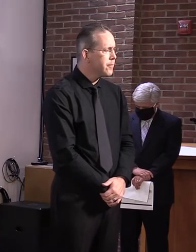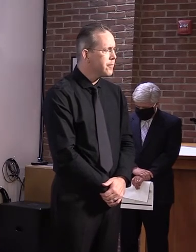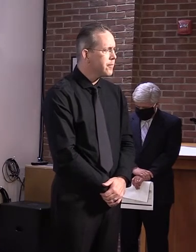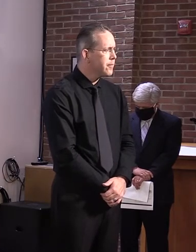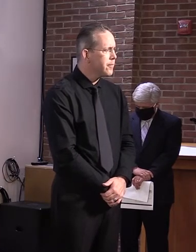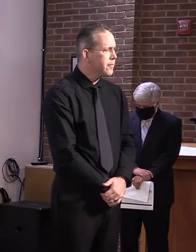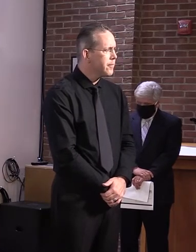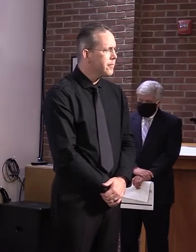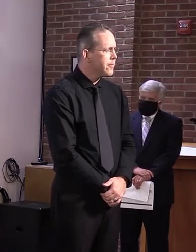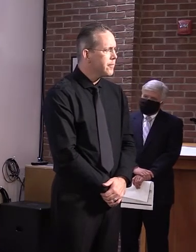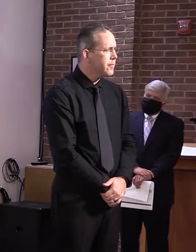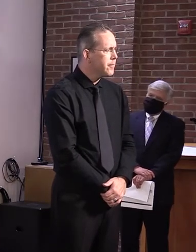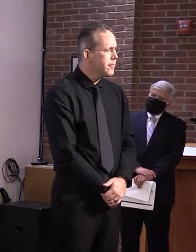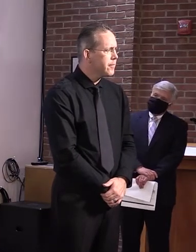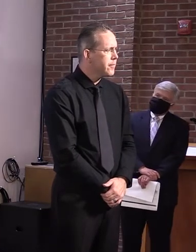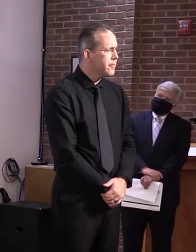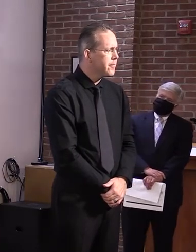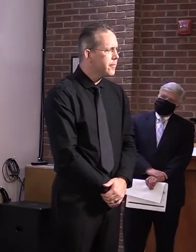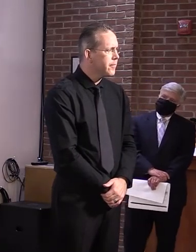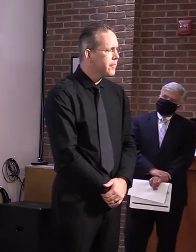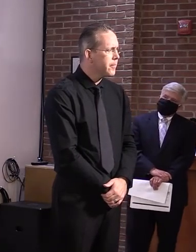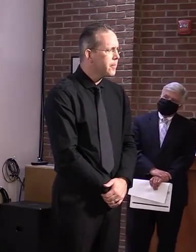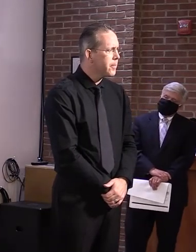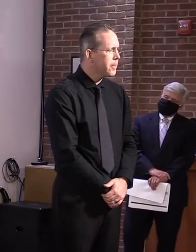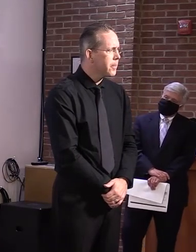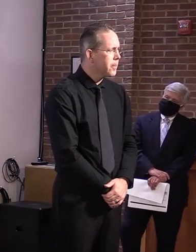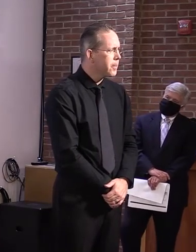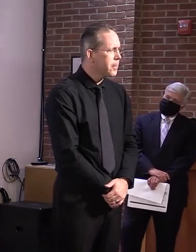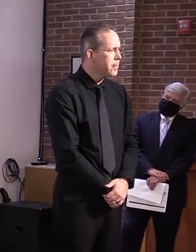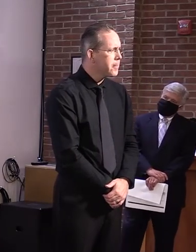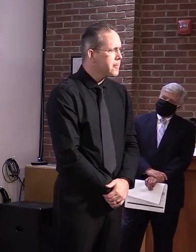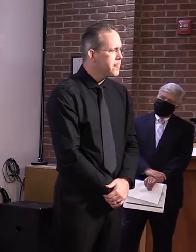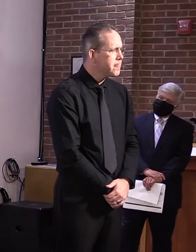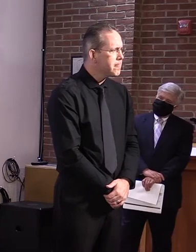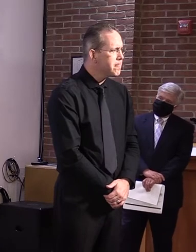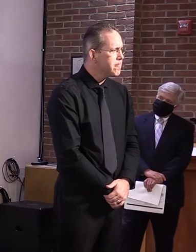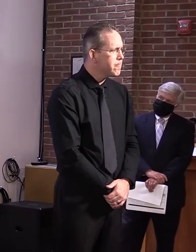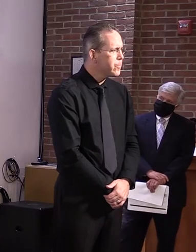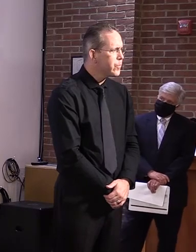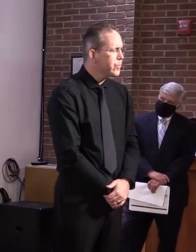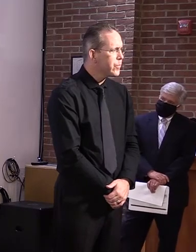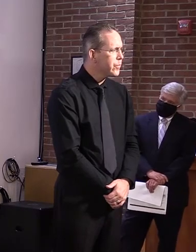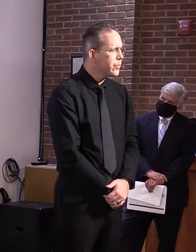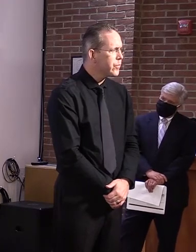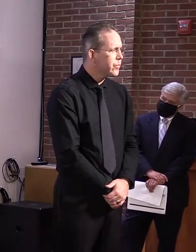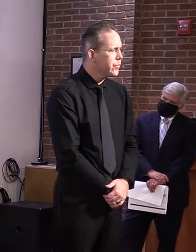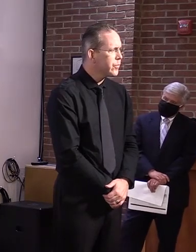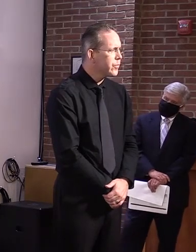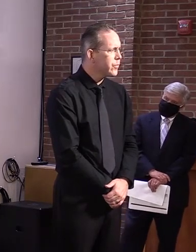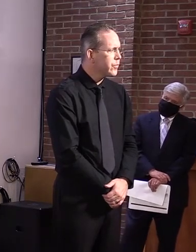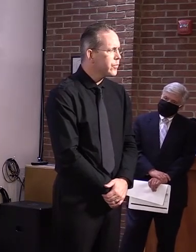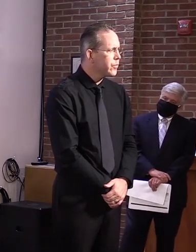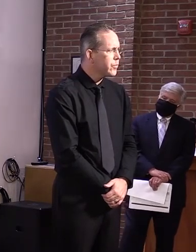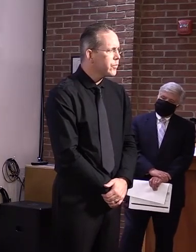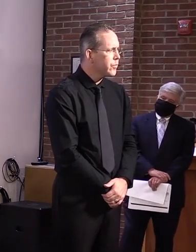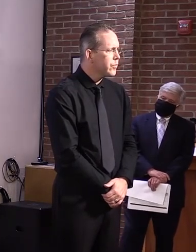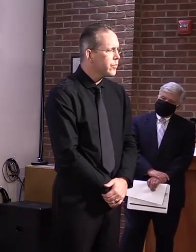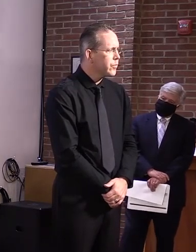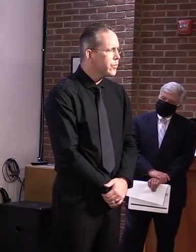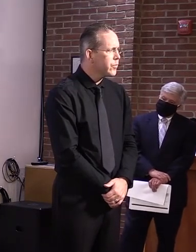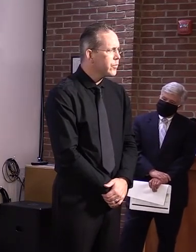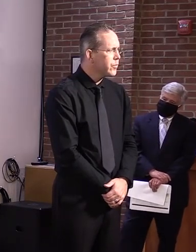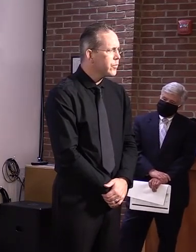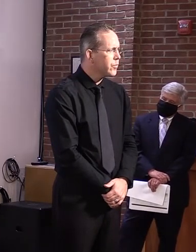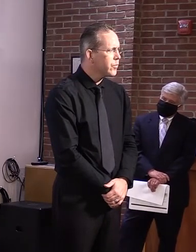emergency order to be in effect, with the current order expiring on July 15th, you